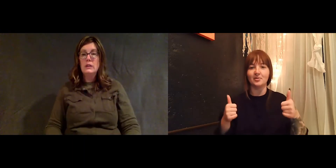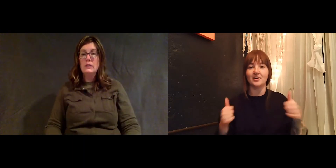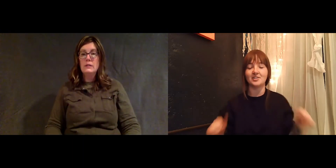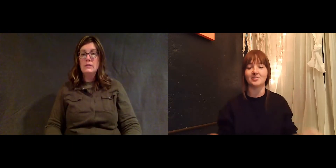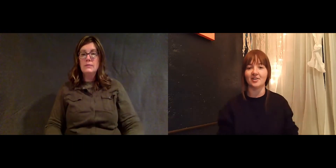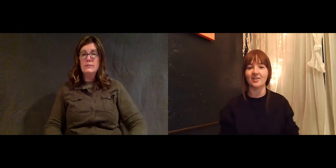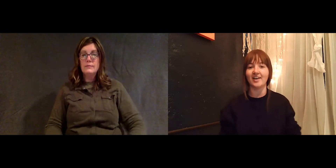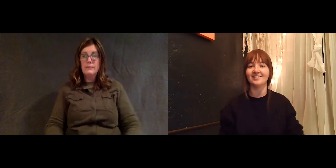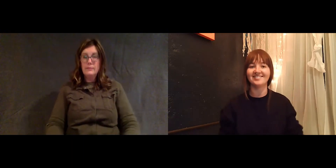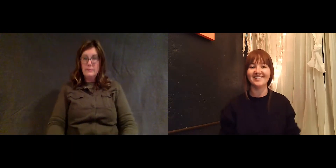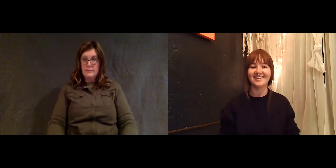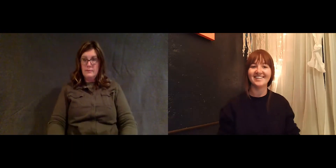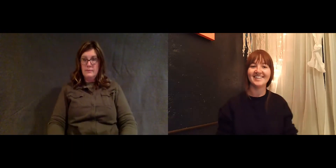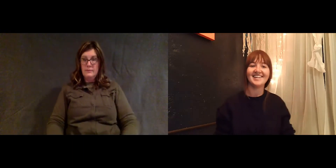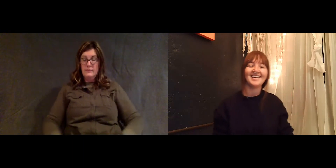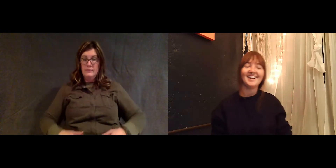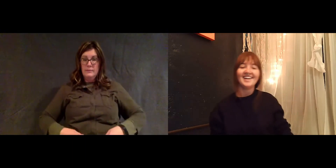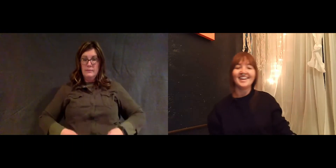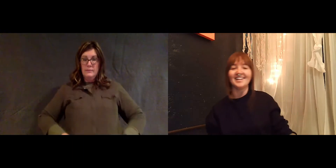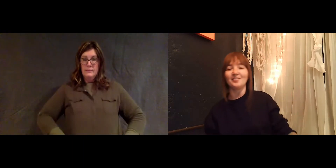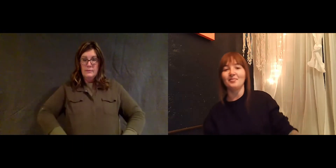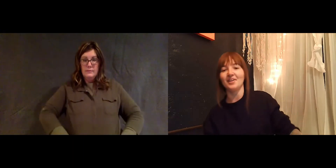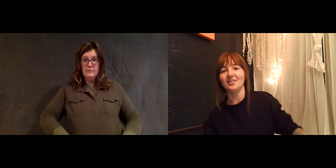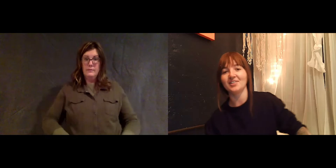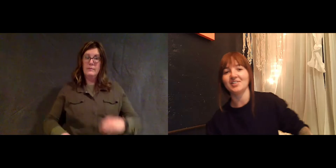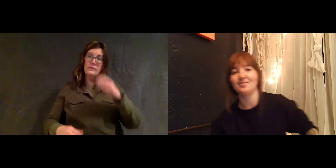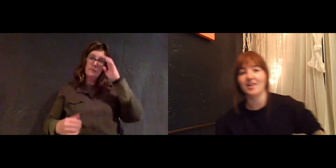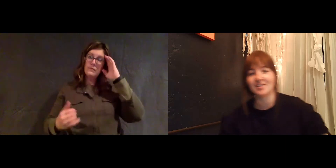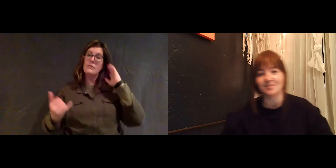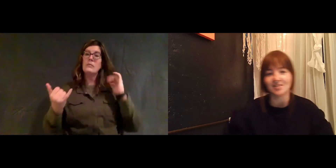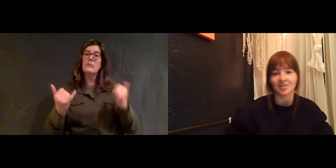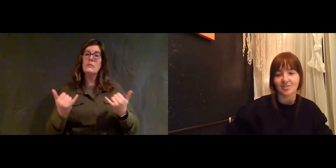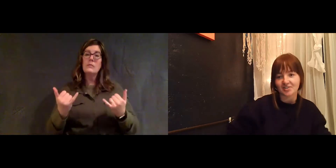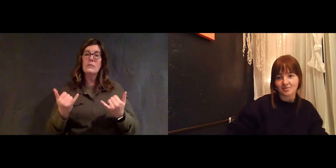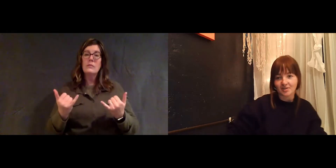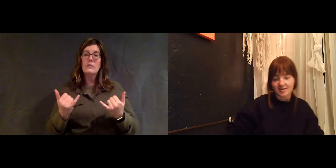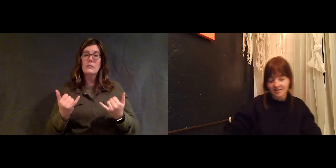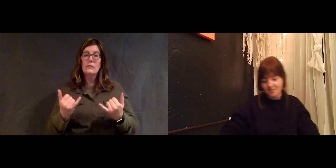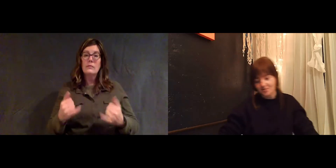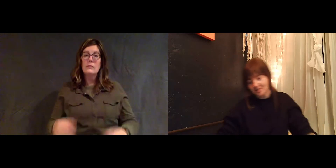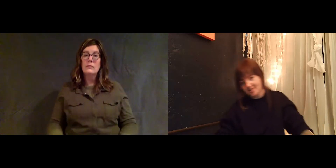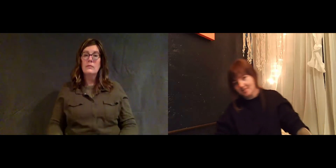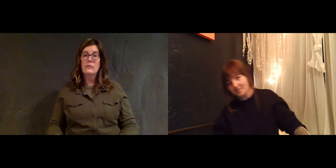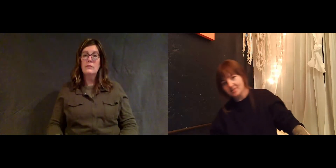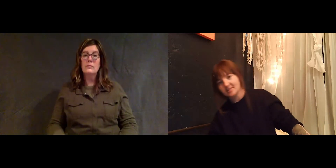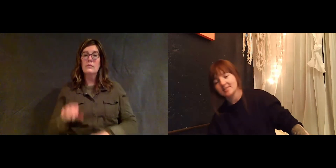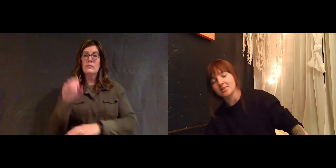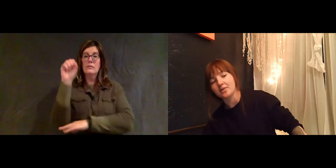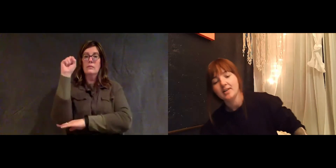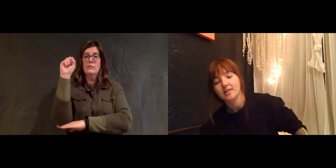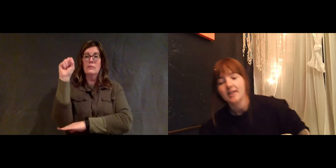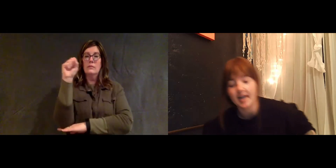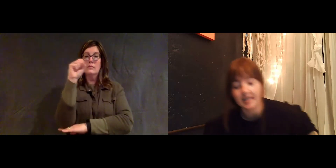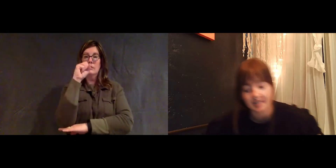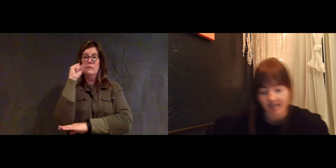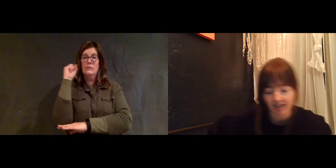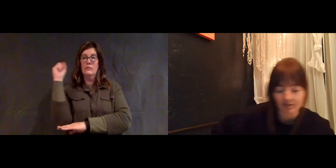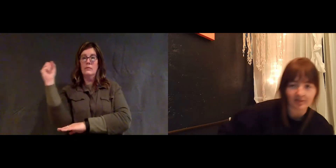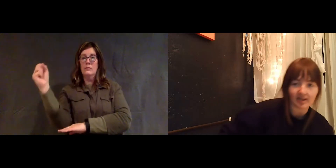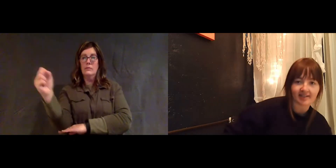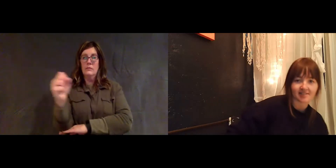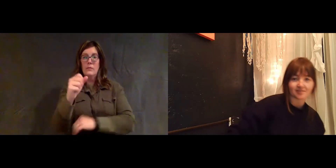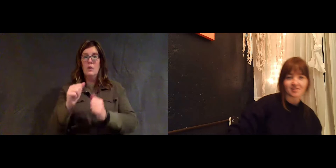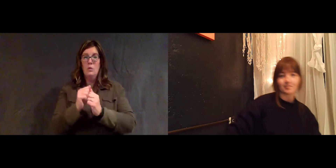I hope y'all are doing all right. And then from here, we're just gonna make some circles with our torso. So I like to take